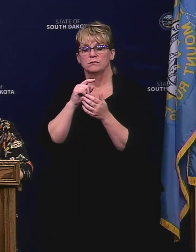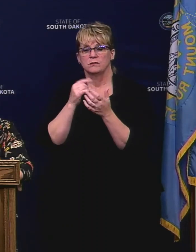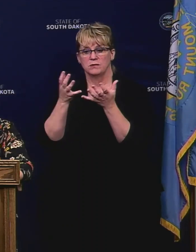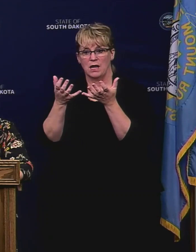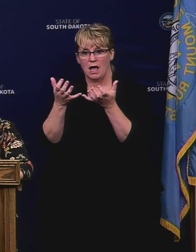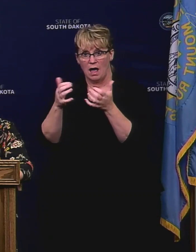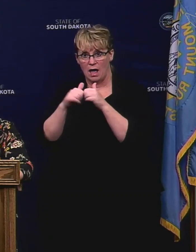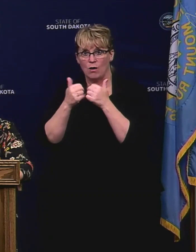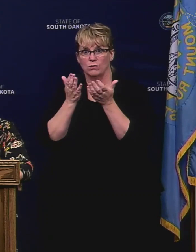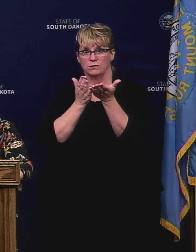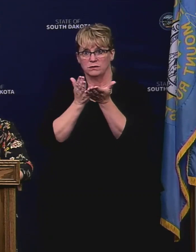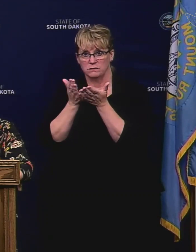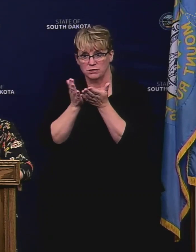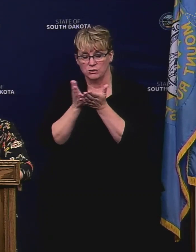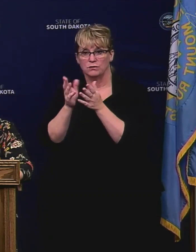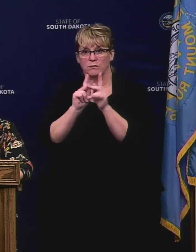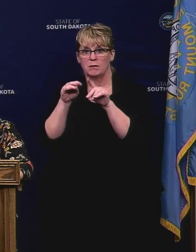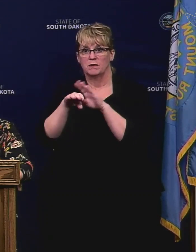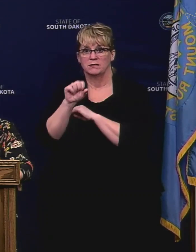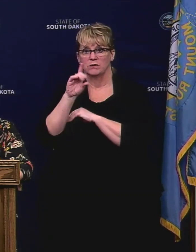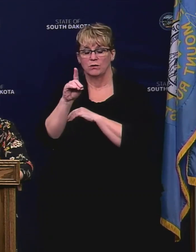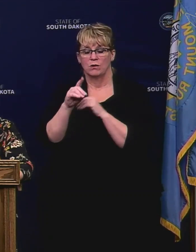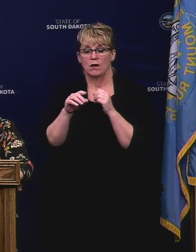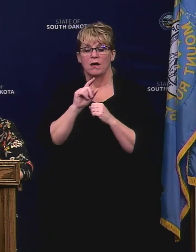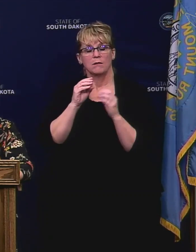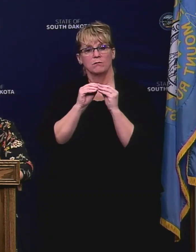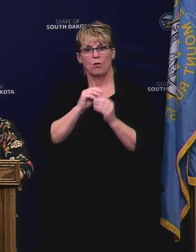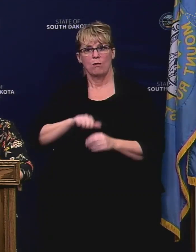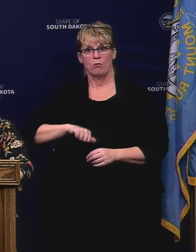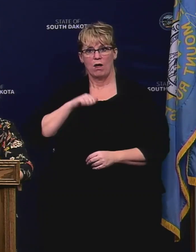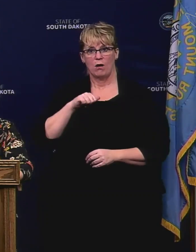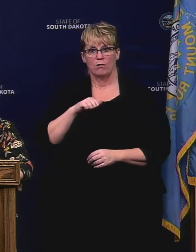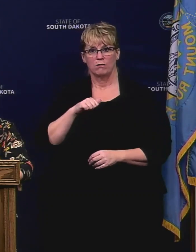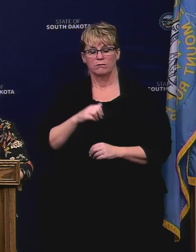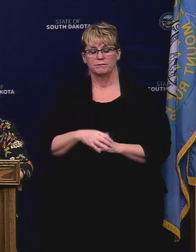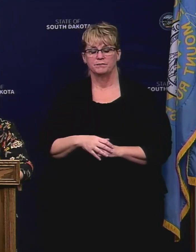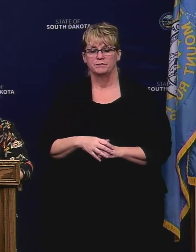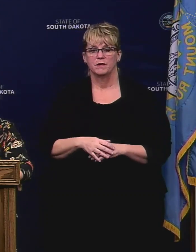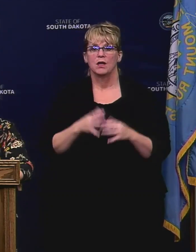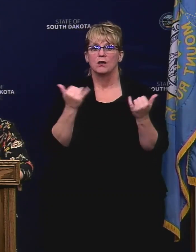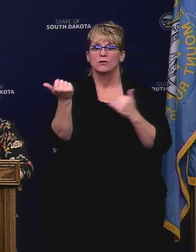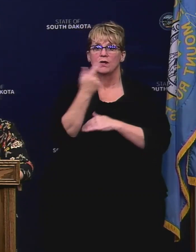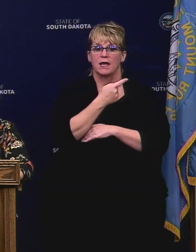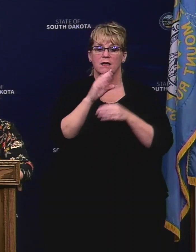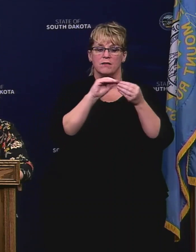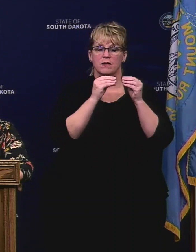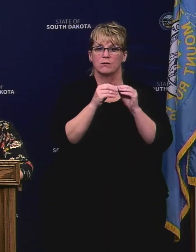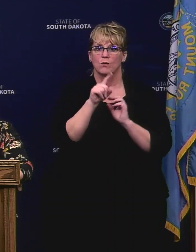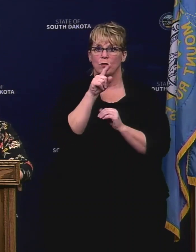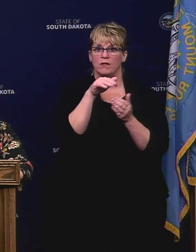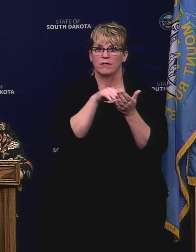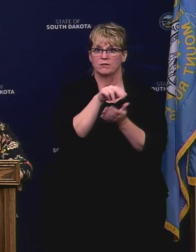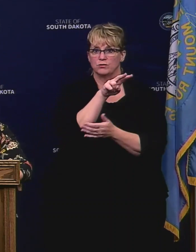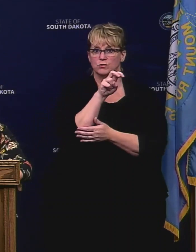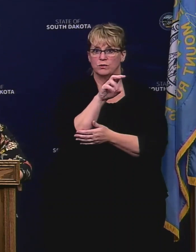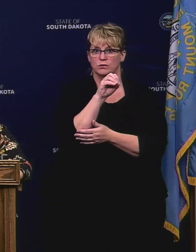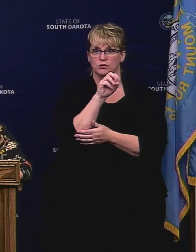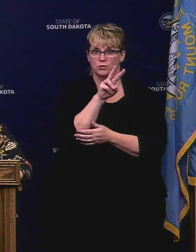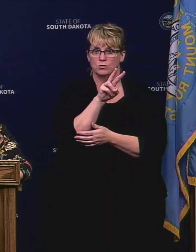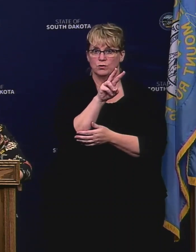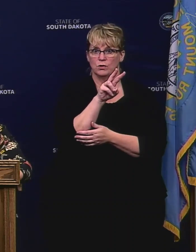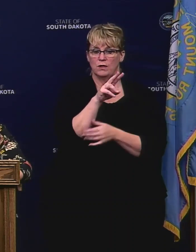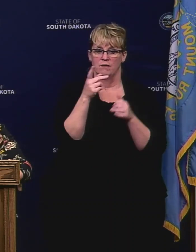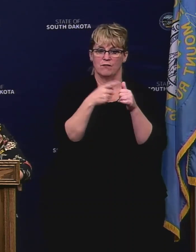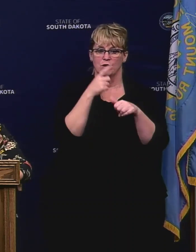personally cannot thank them and be more proud of them. Today, our numbers again showed an increase of 1,202